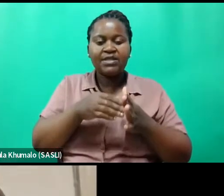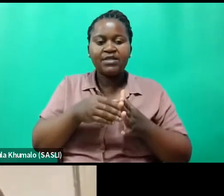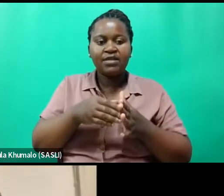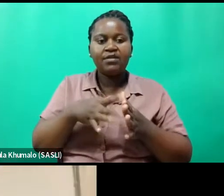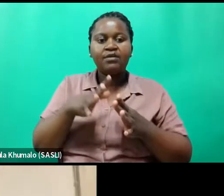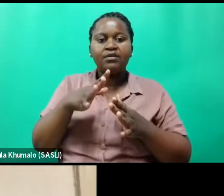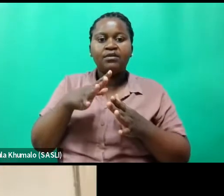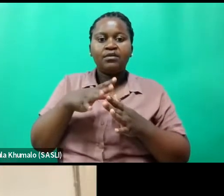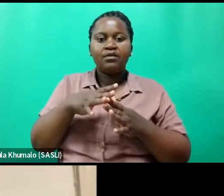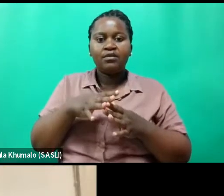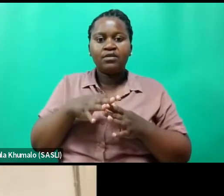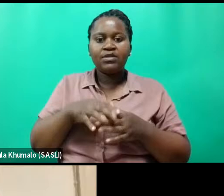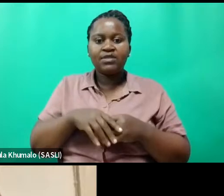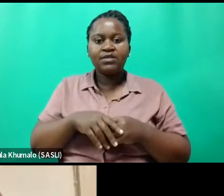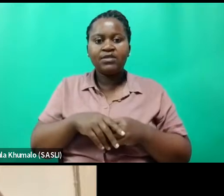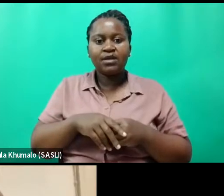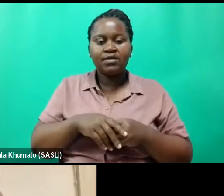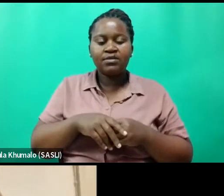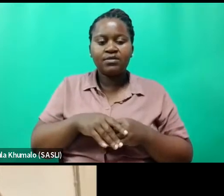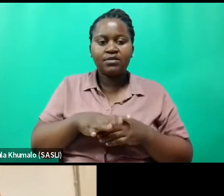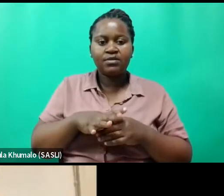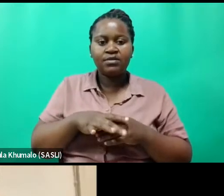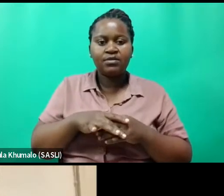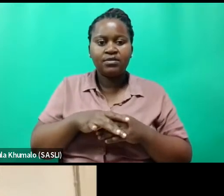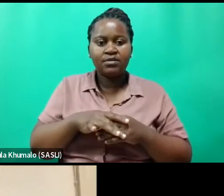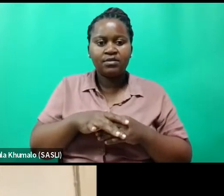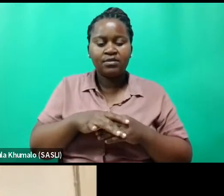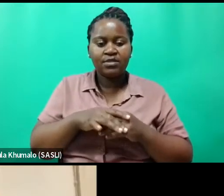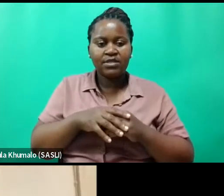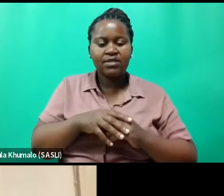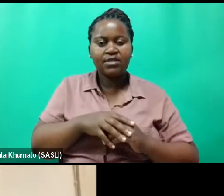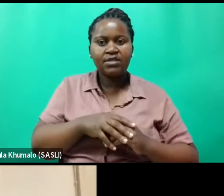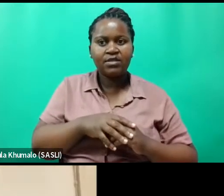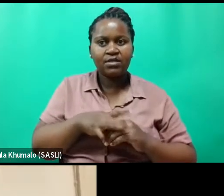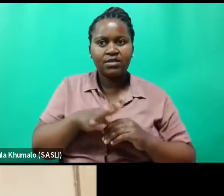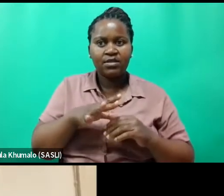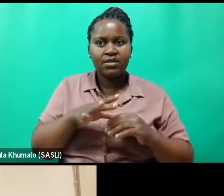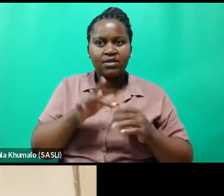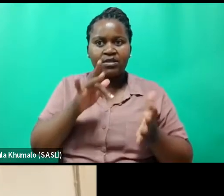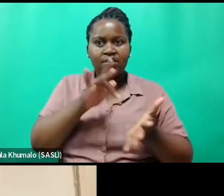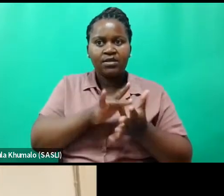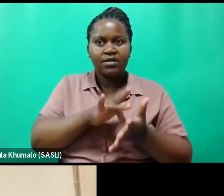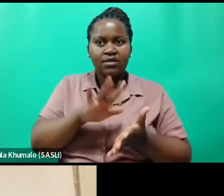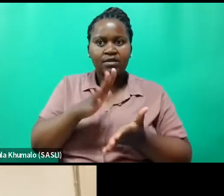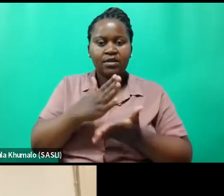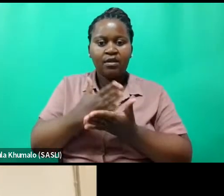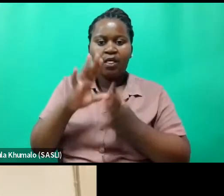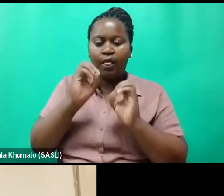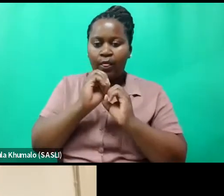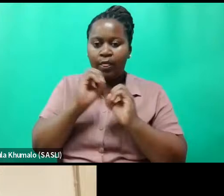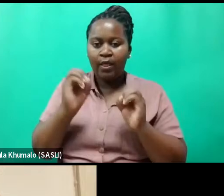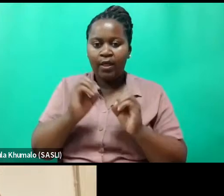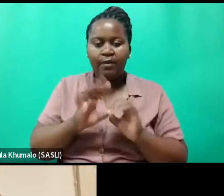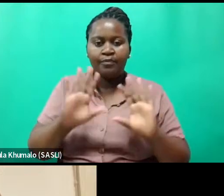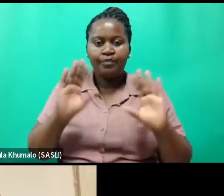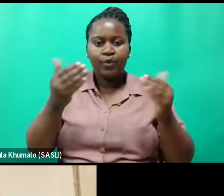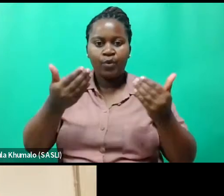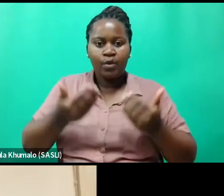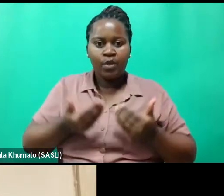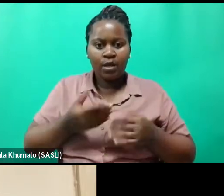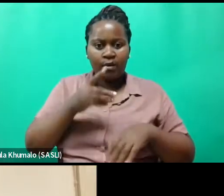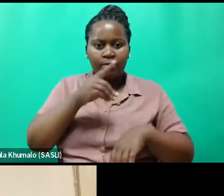of Reasonable Accommodations Processes at South African Universities. Welcome, Dr. Chiwandire. The floor is